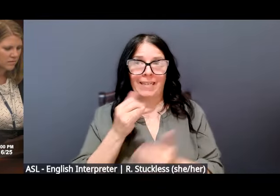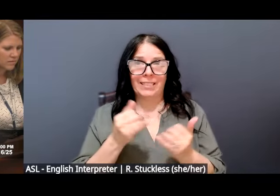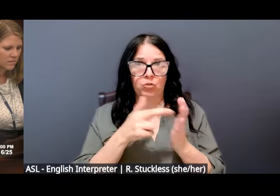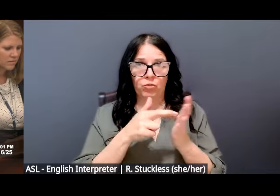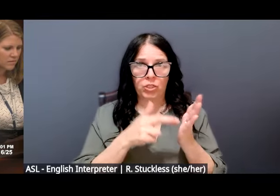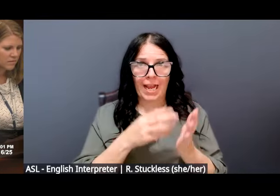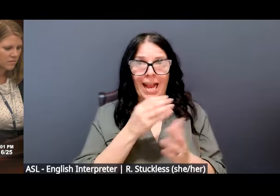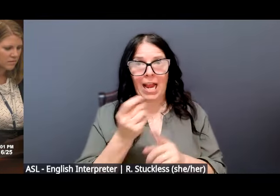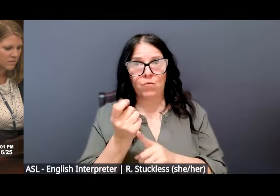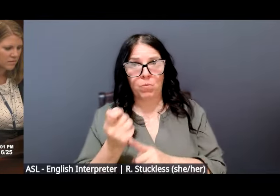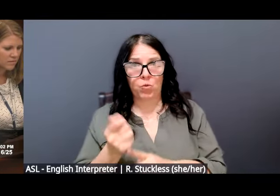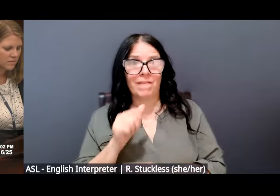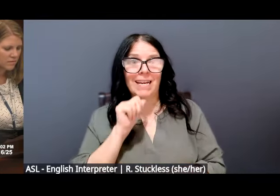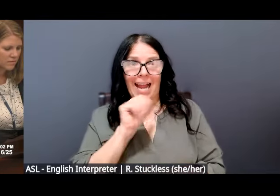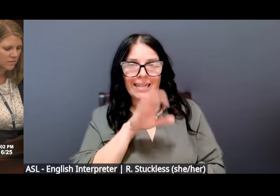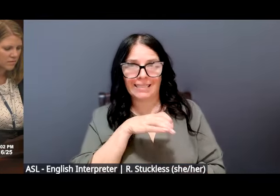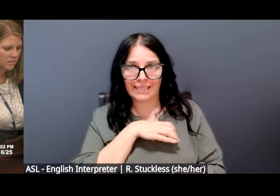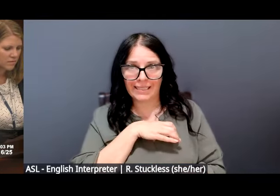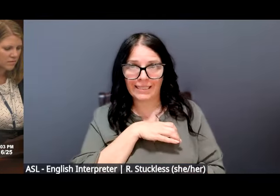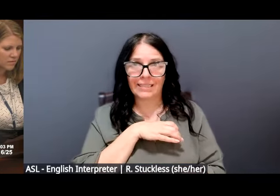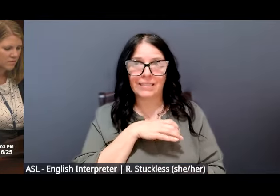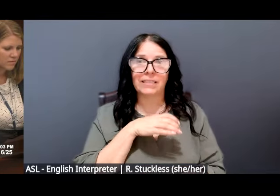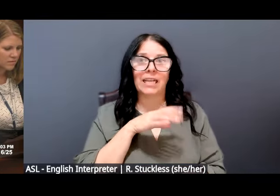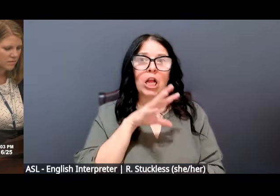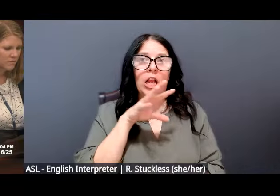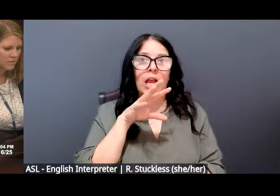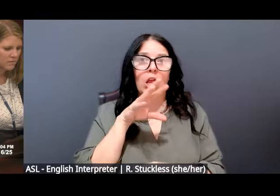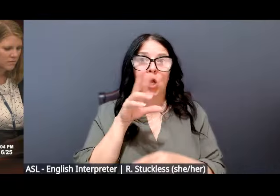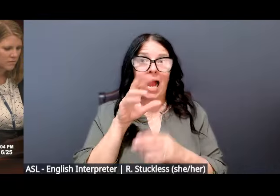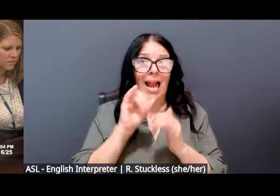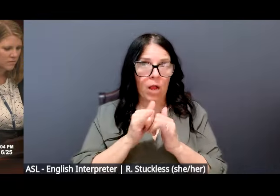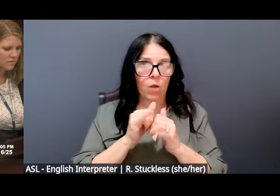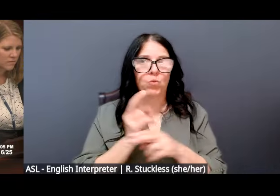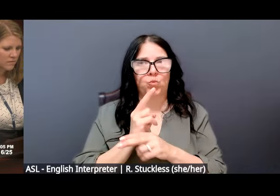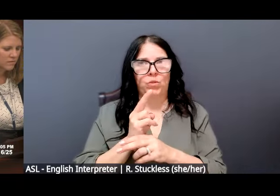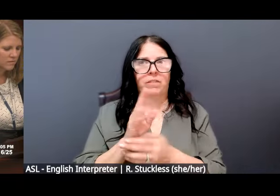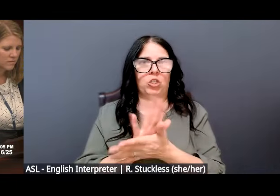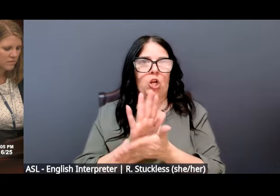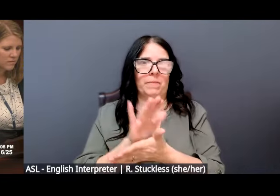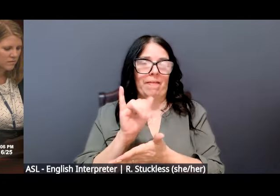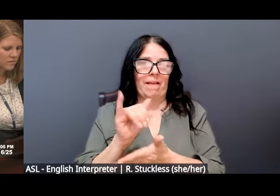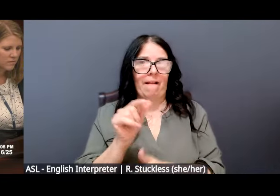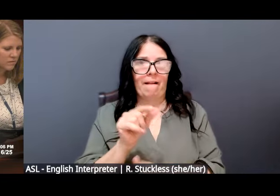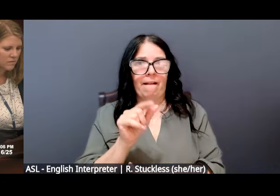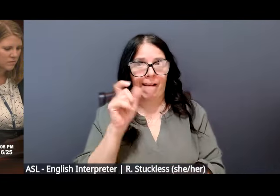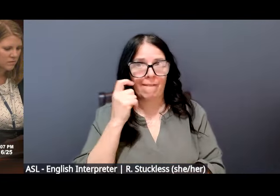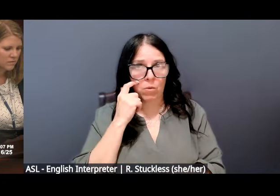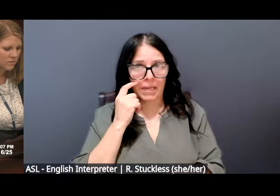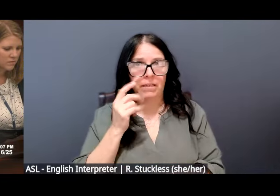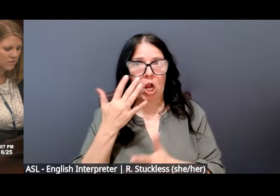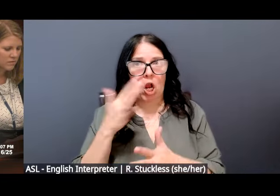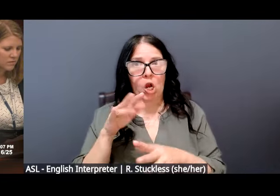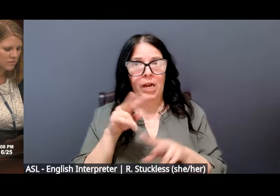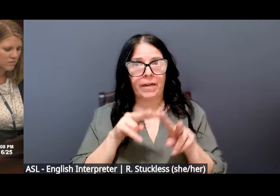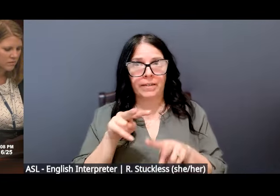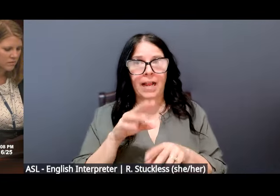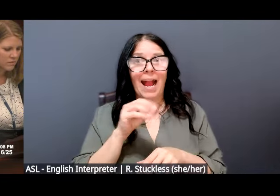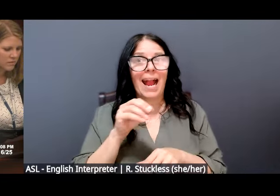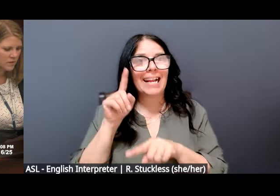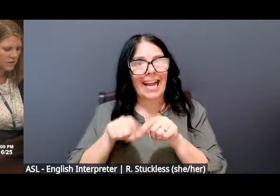counting ballots from voters whose citizenship hasn't been verified unless voters show documents to Secretary within 6 days